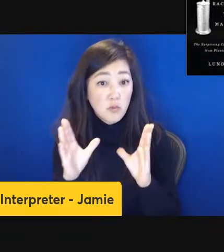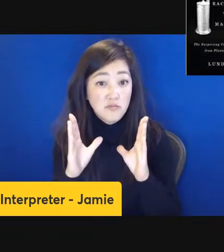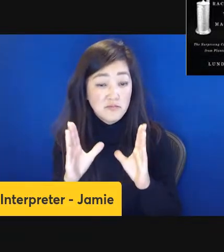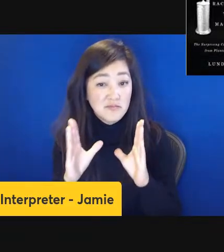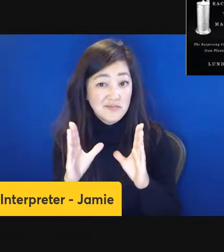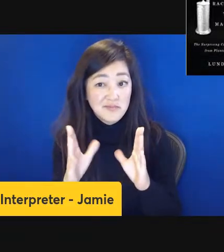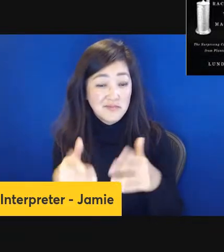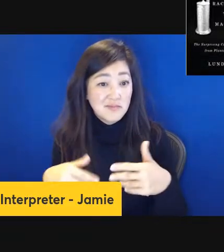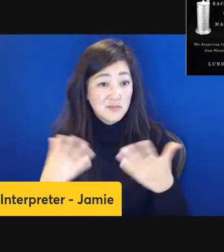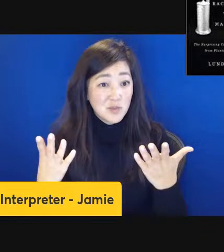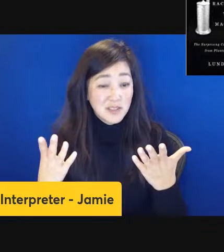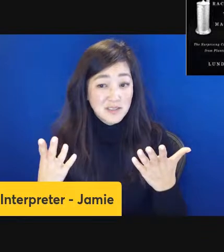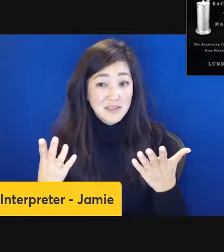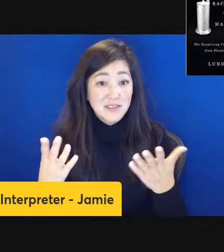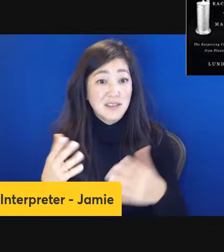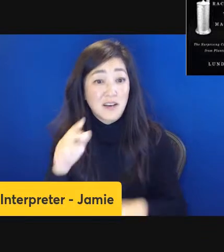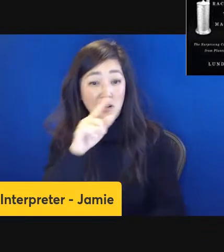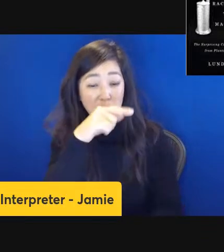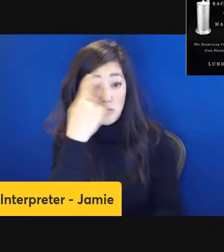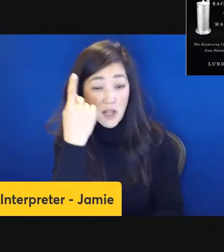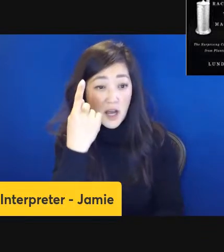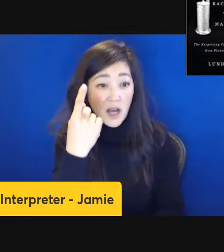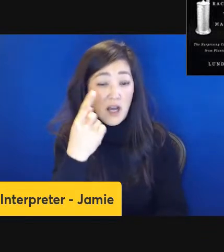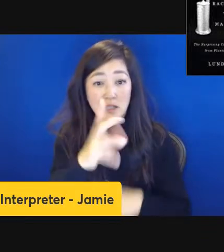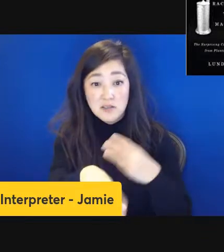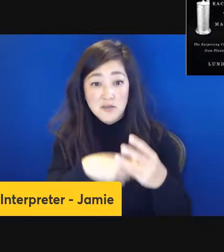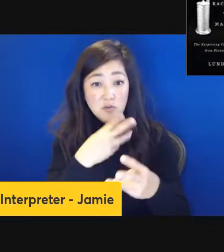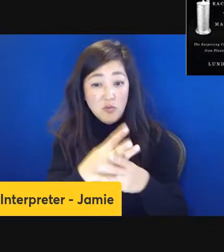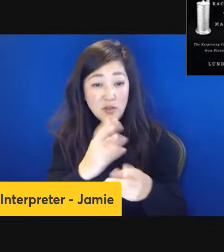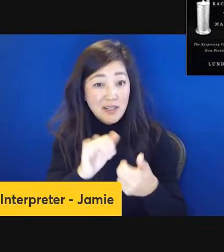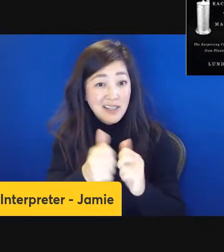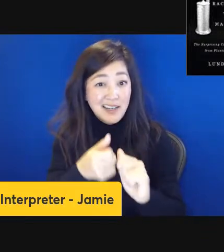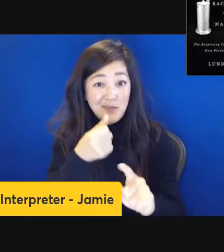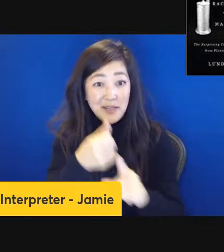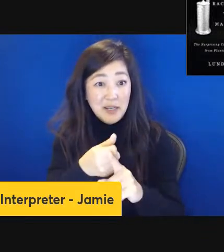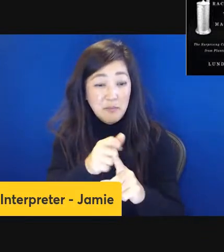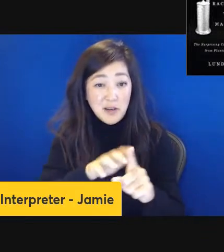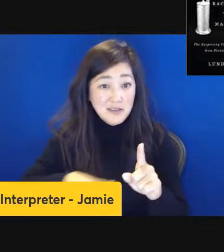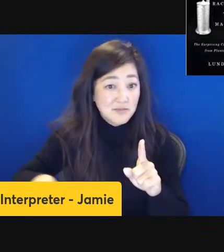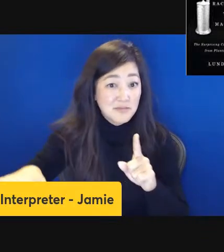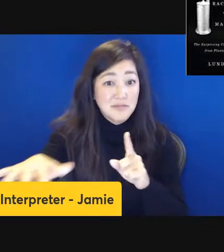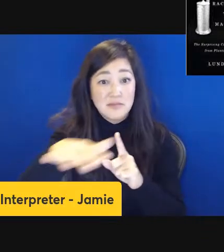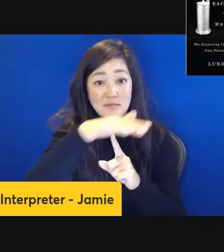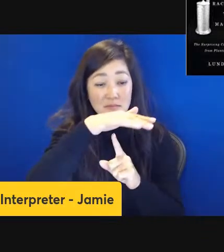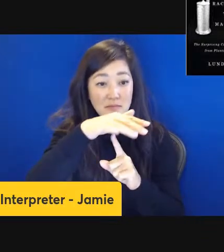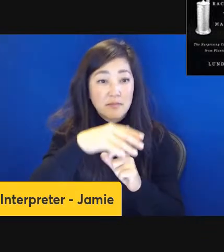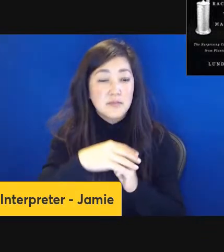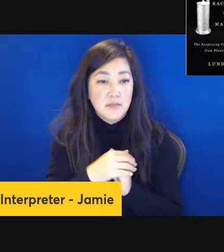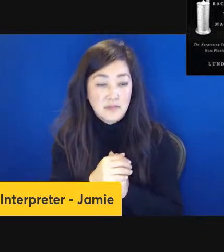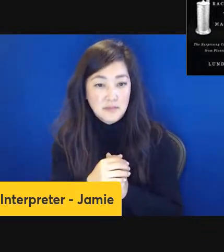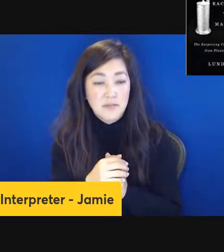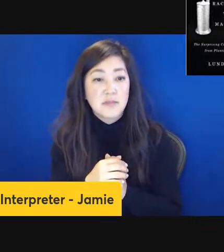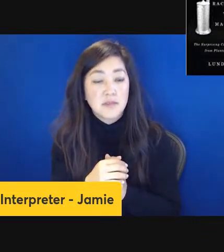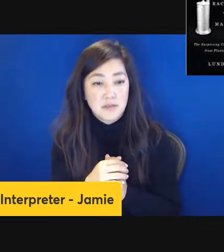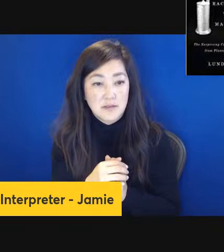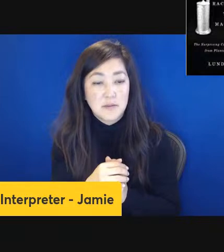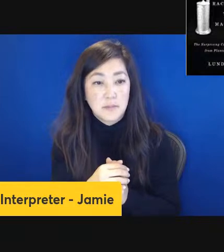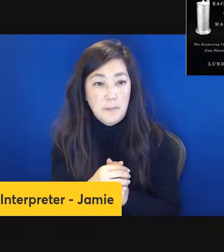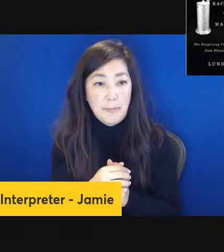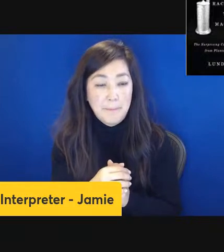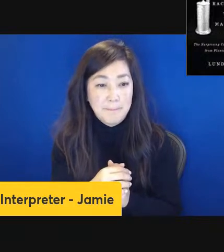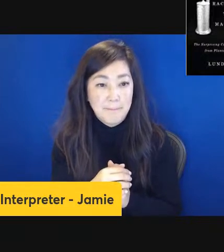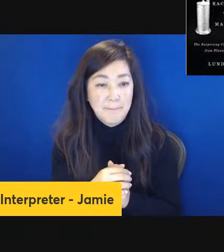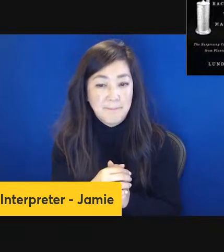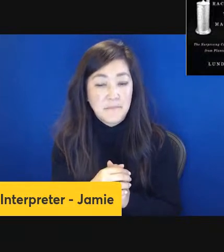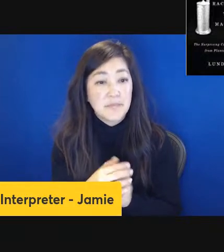to the various meanings of Black worldwide. For example, apartheid categories in